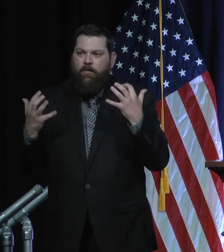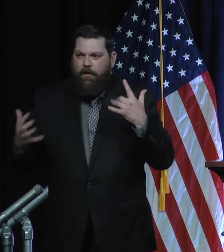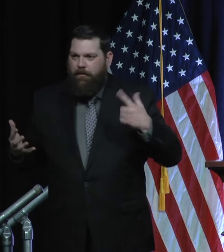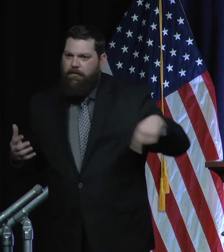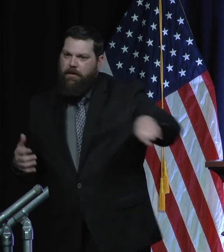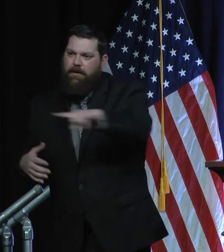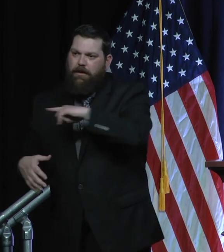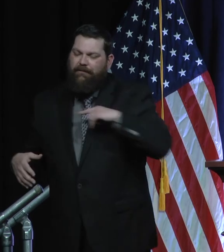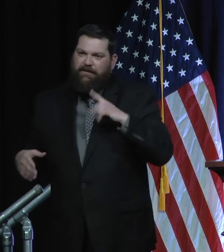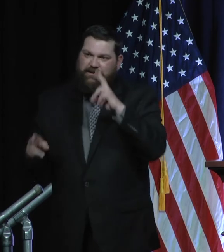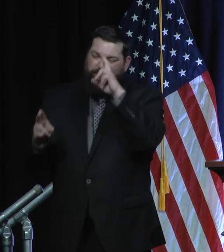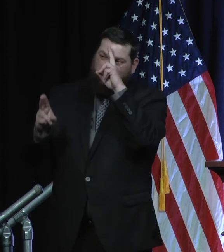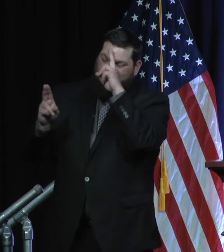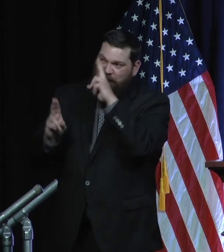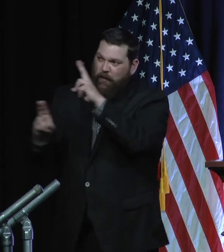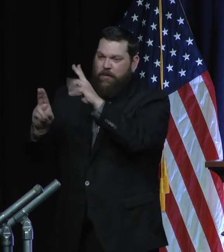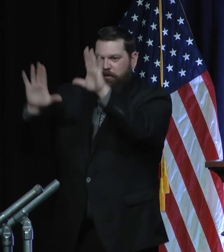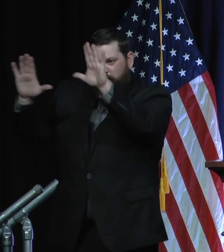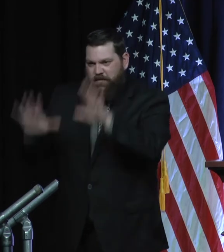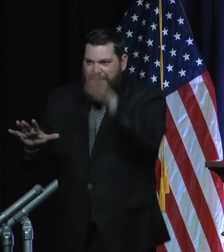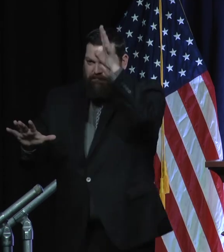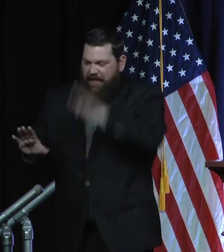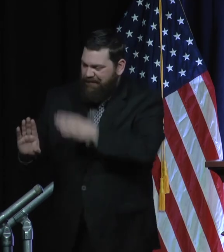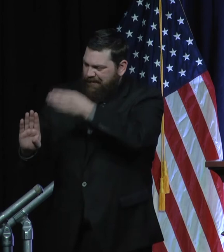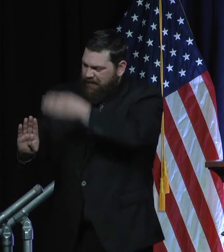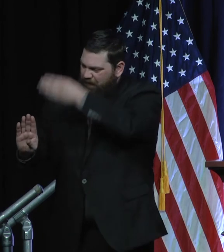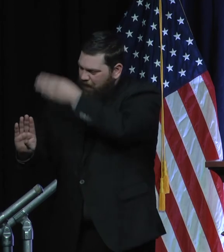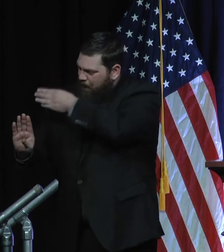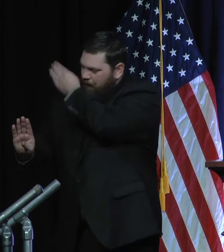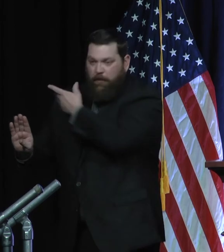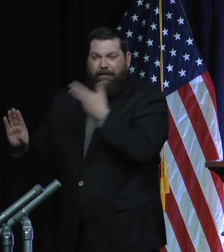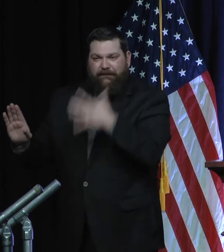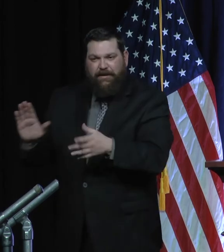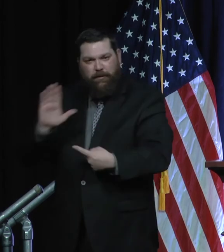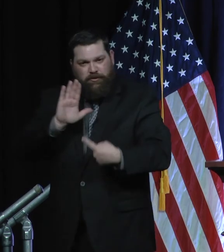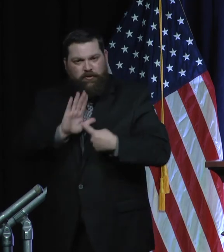salute these great men that have come before us, who have paved the way and who have shown us